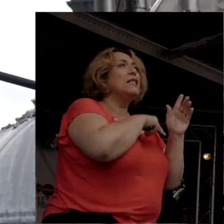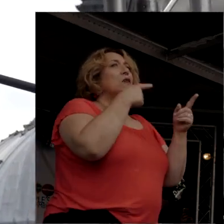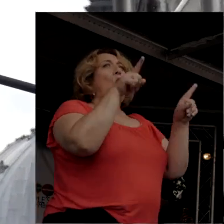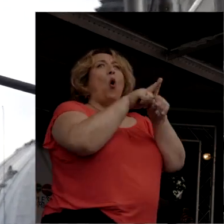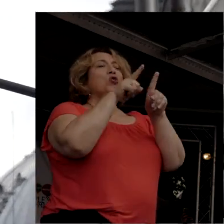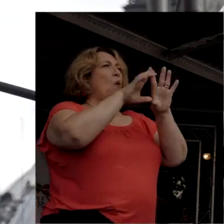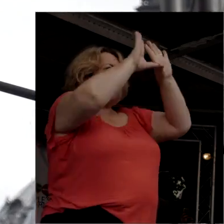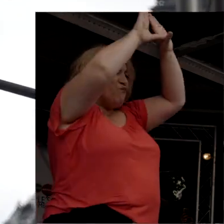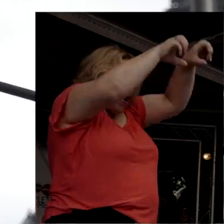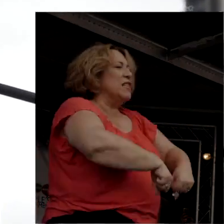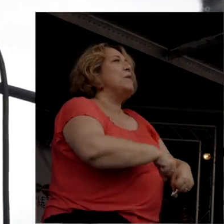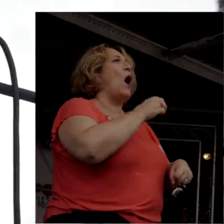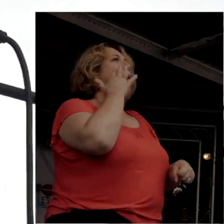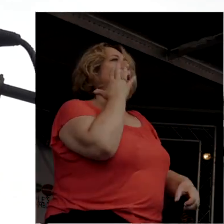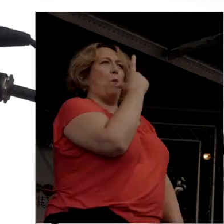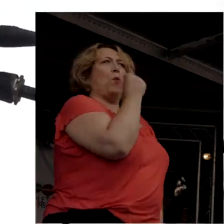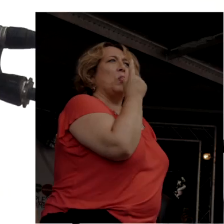at the first opportunity.